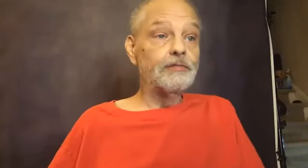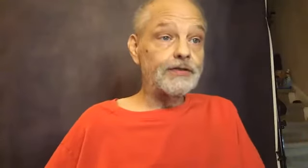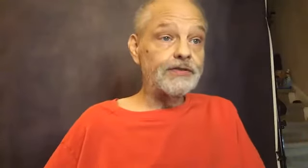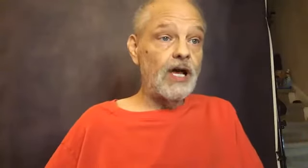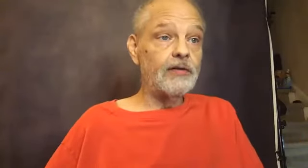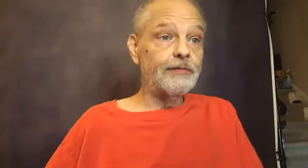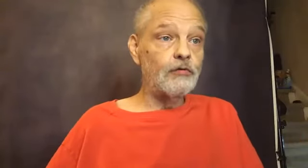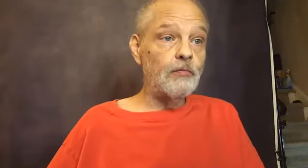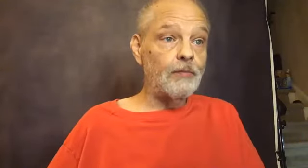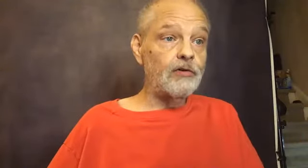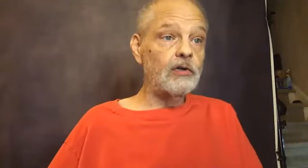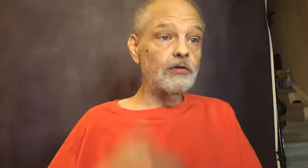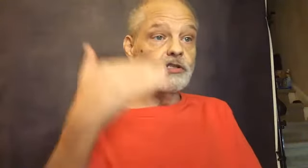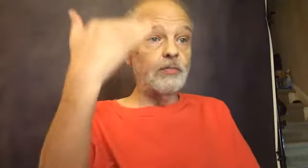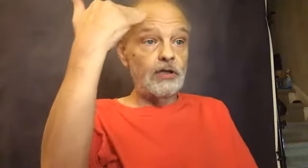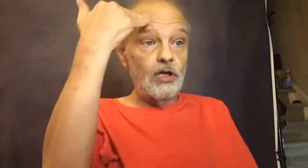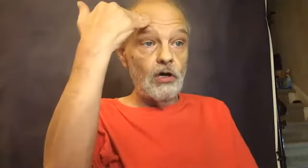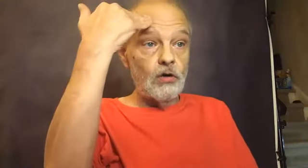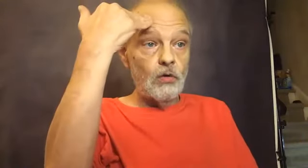official sign for remember used to be no,